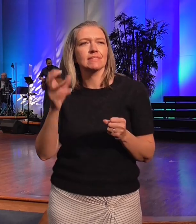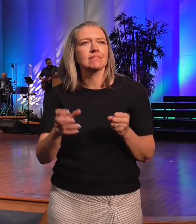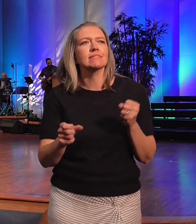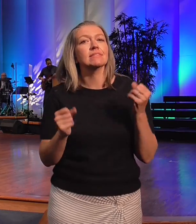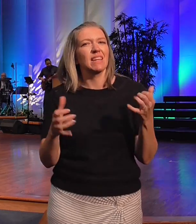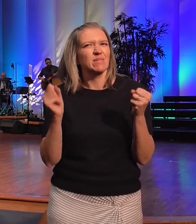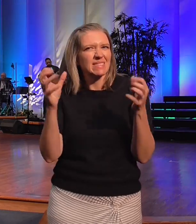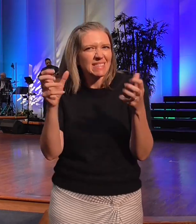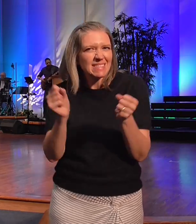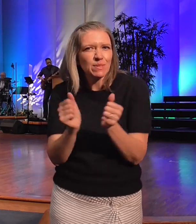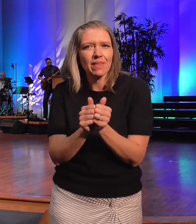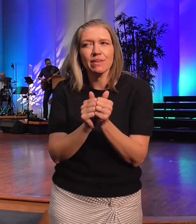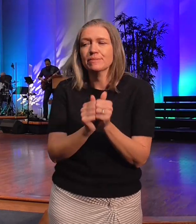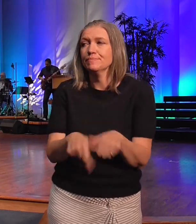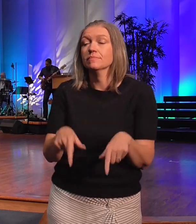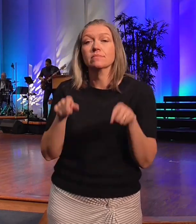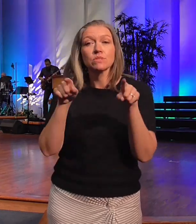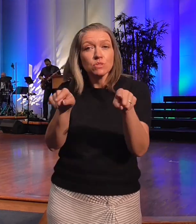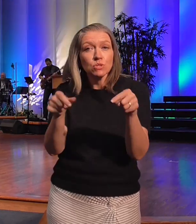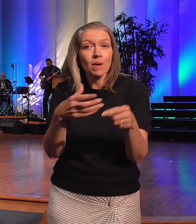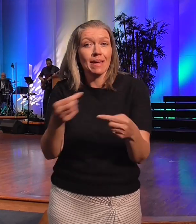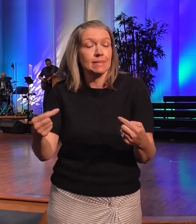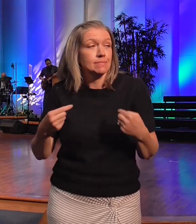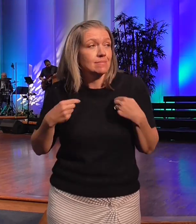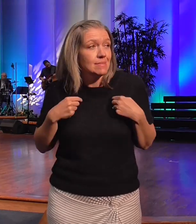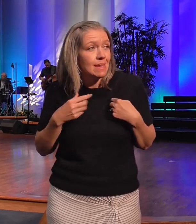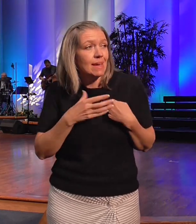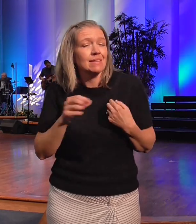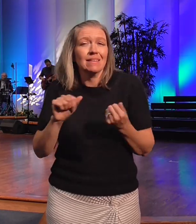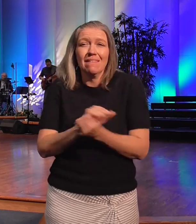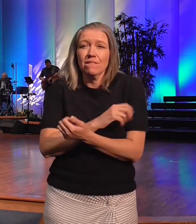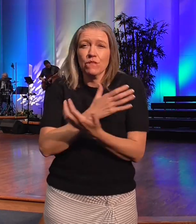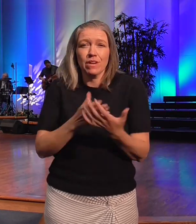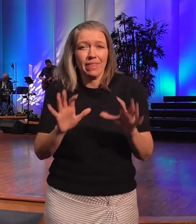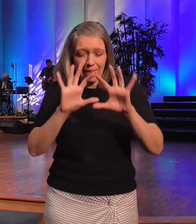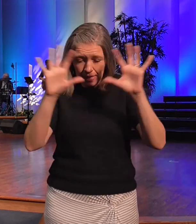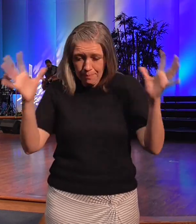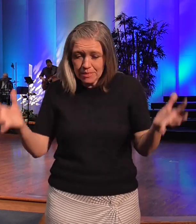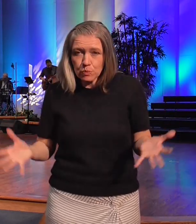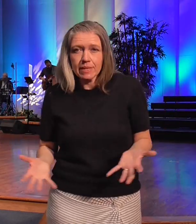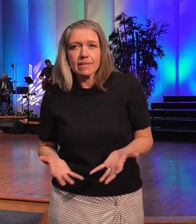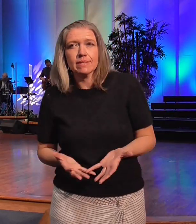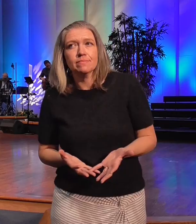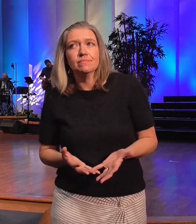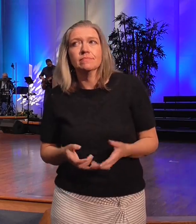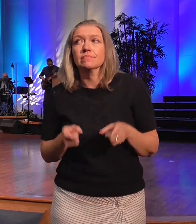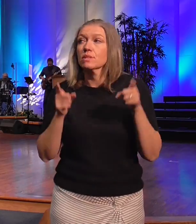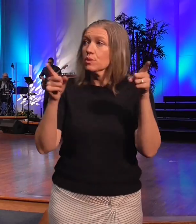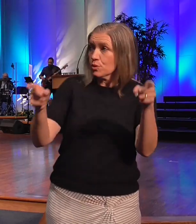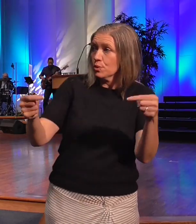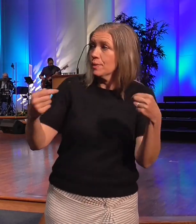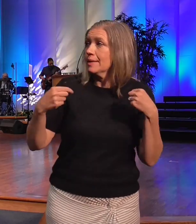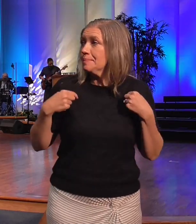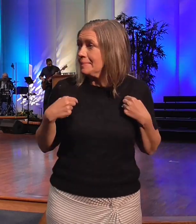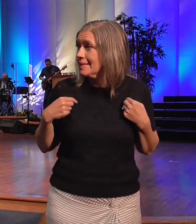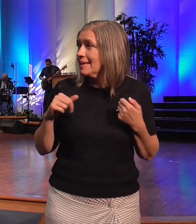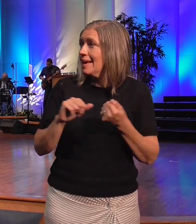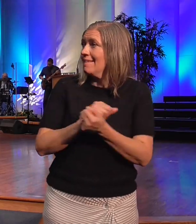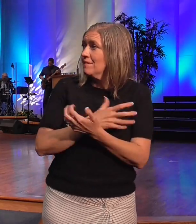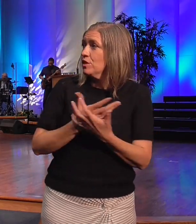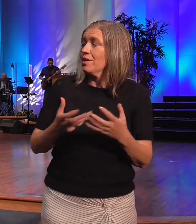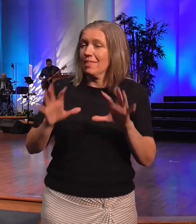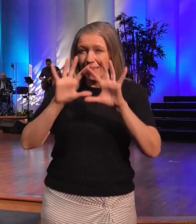sing this with me. It's you and me and everything in between. It's you and me and everything